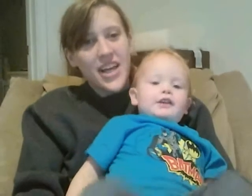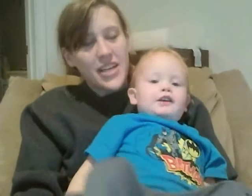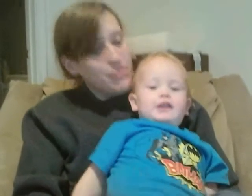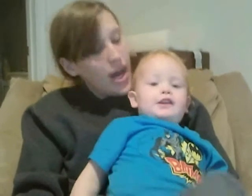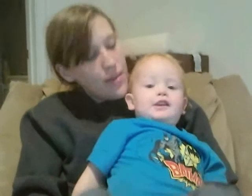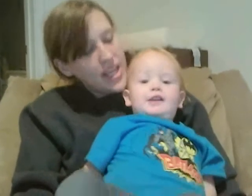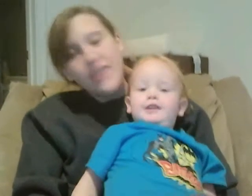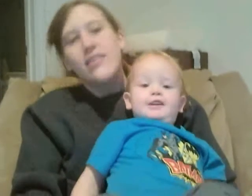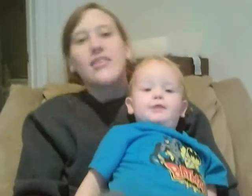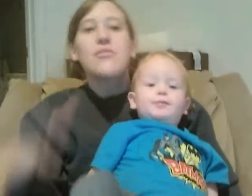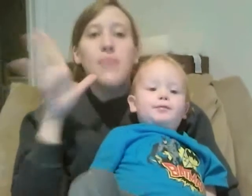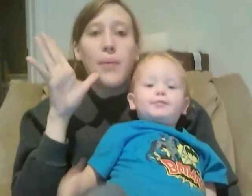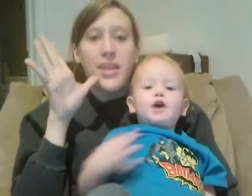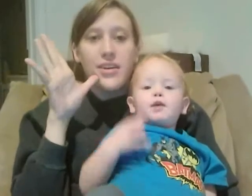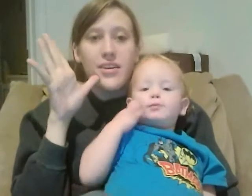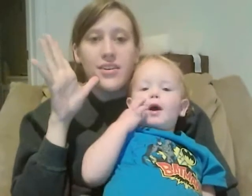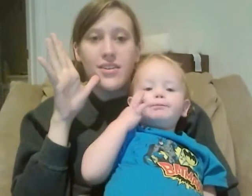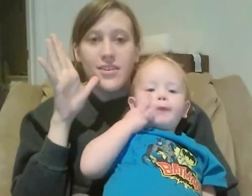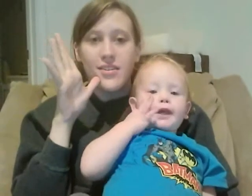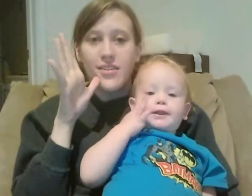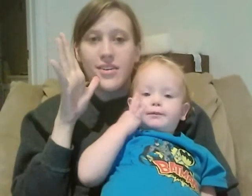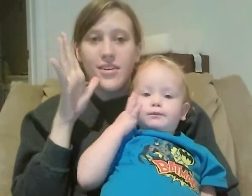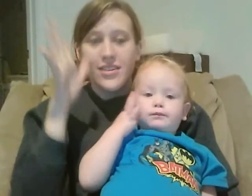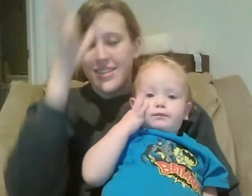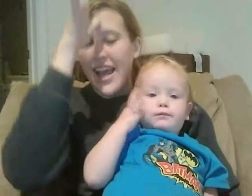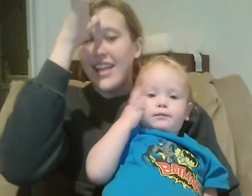like mommy? Mommy. Daddy.